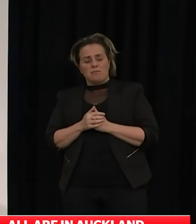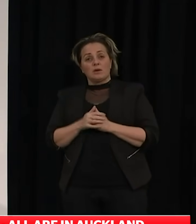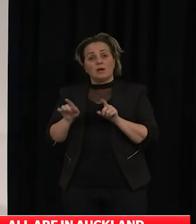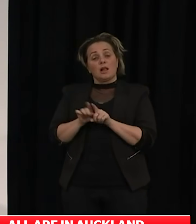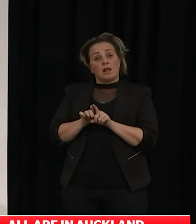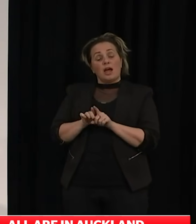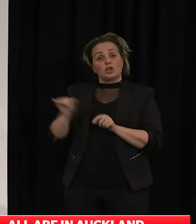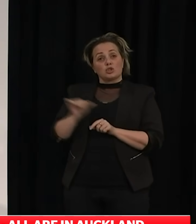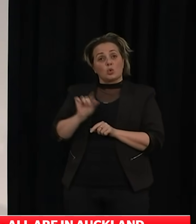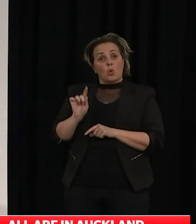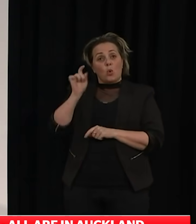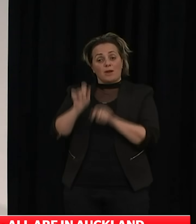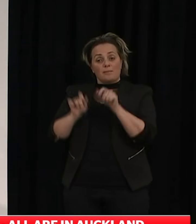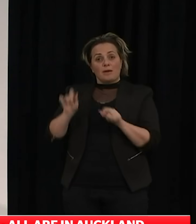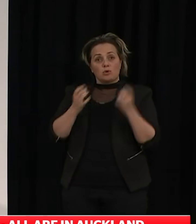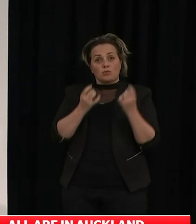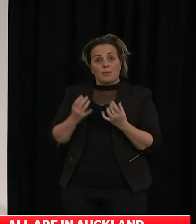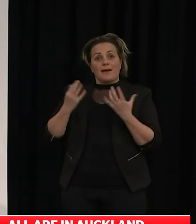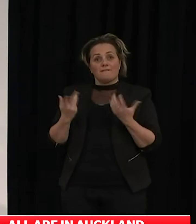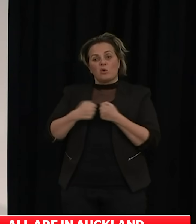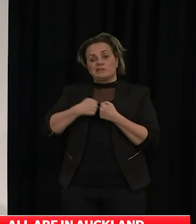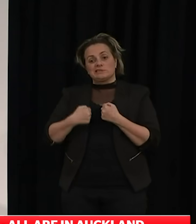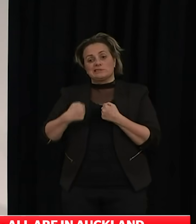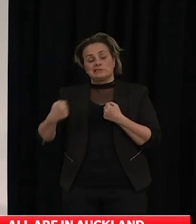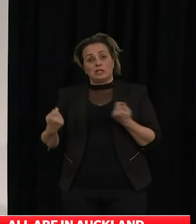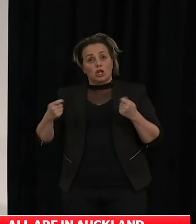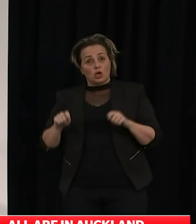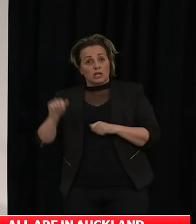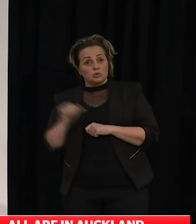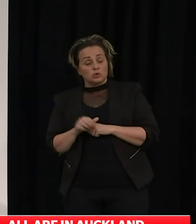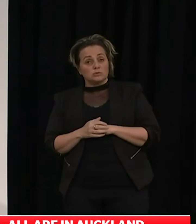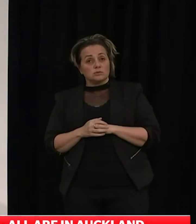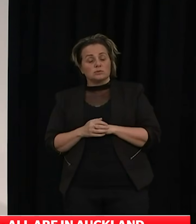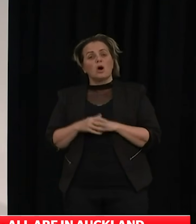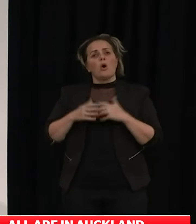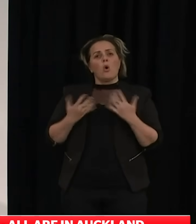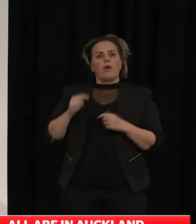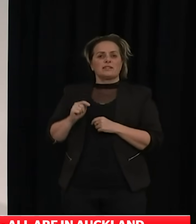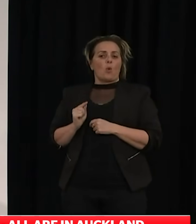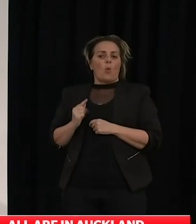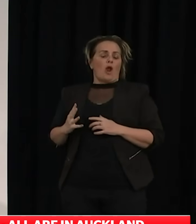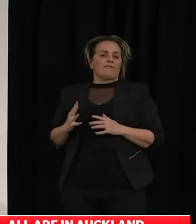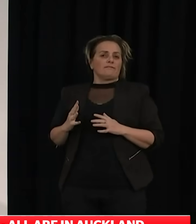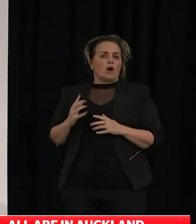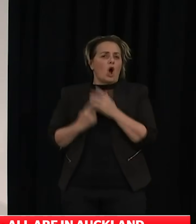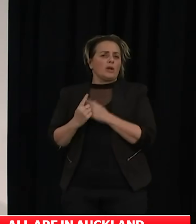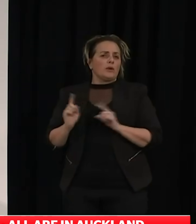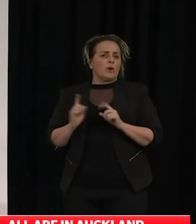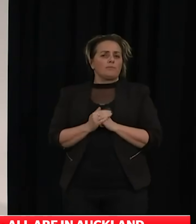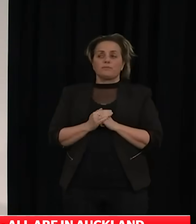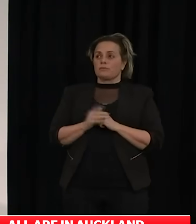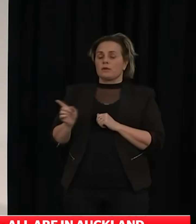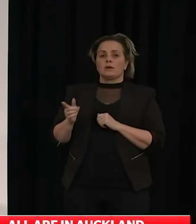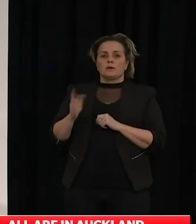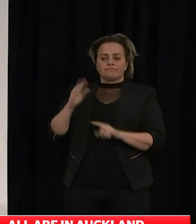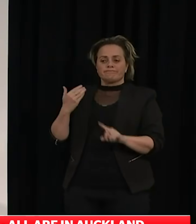be prepared for longer lockdowns, or is this just a one-off? Look, I think what we've said